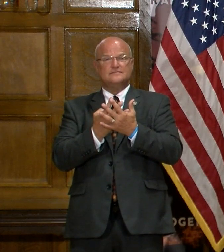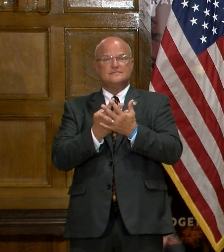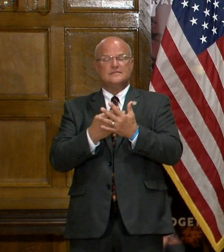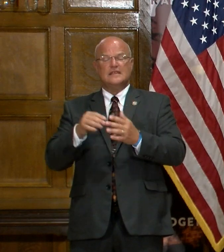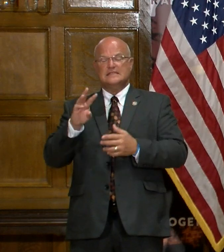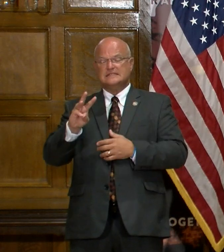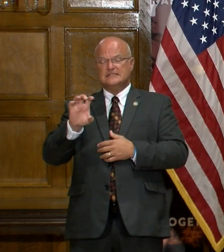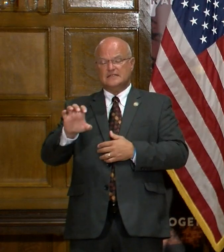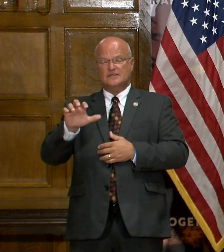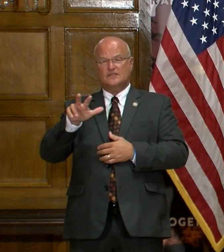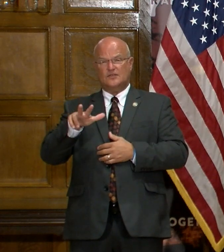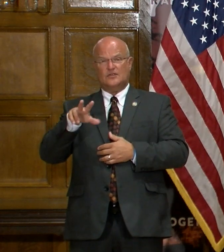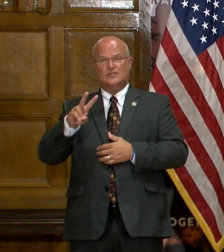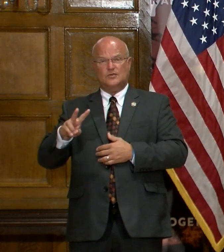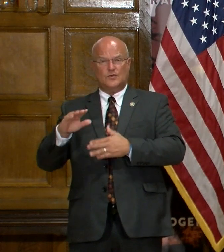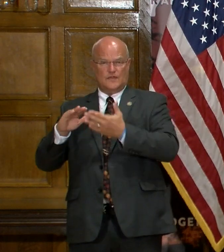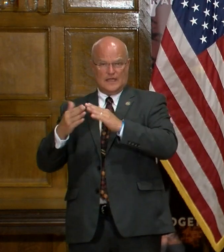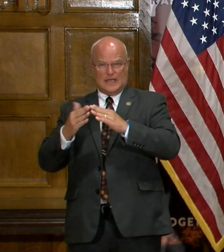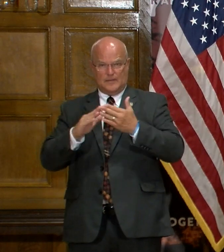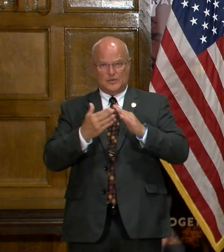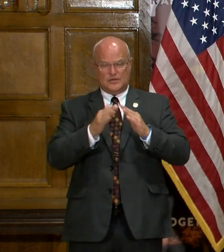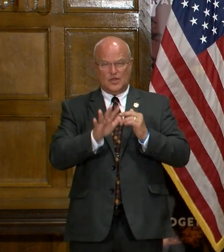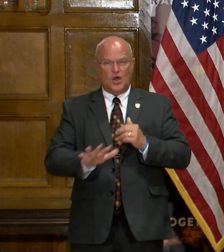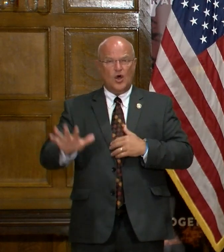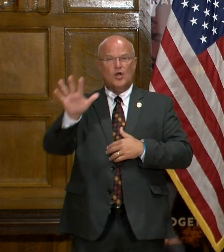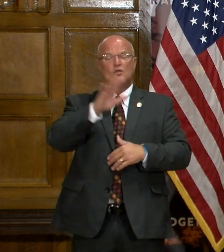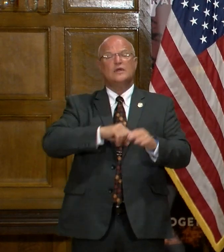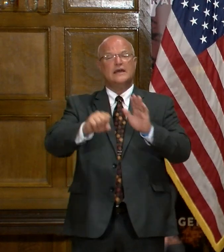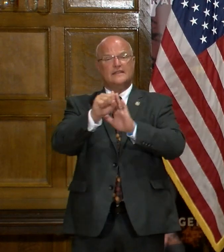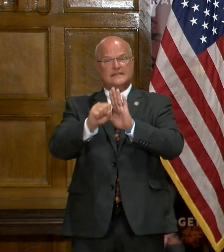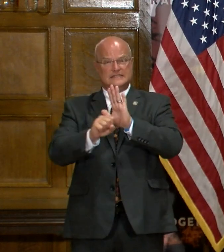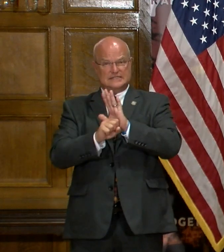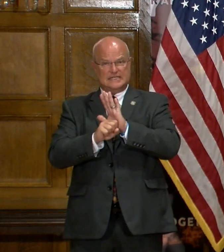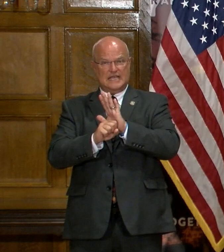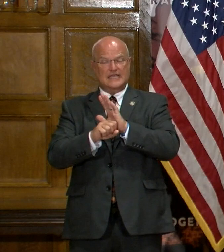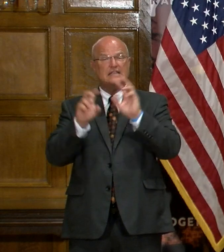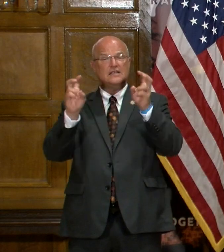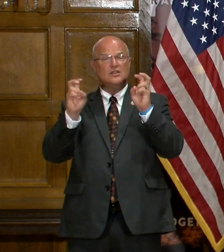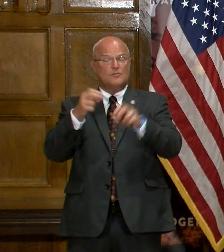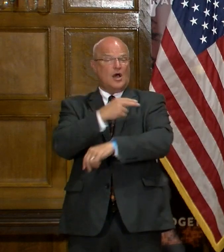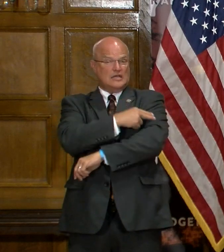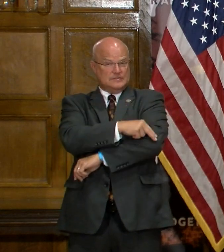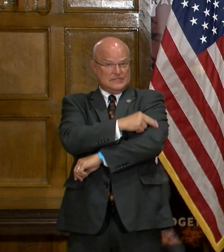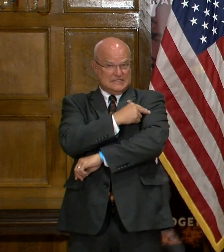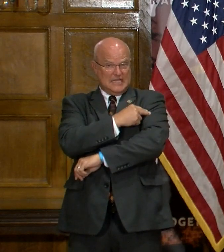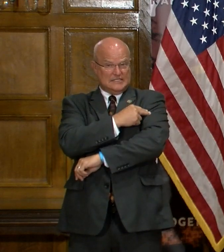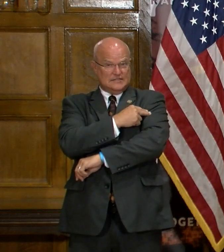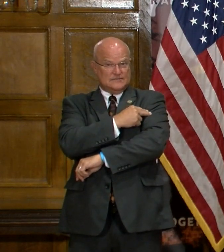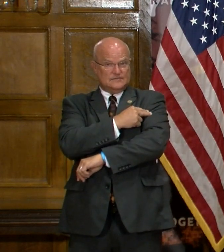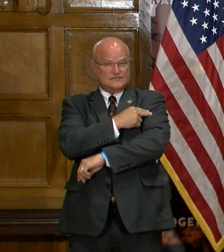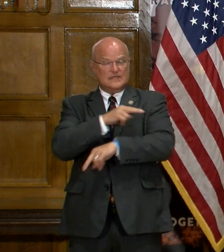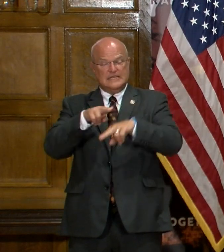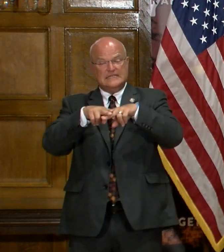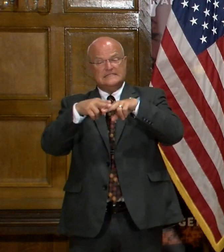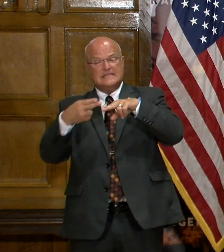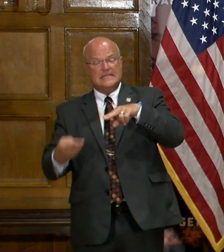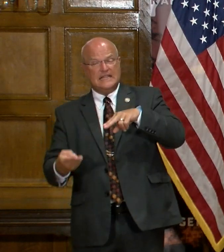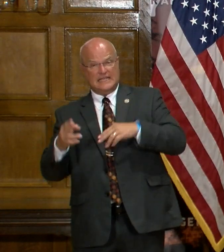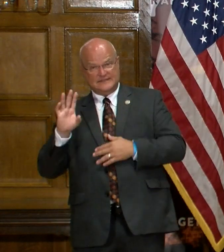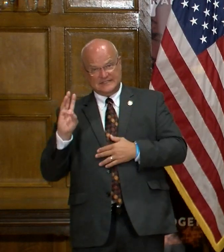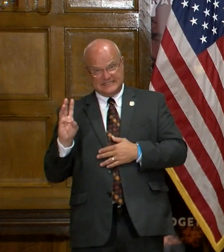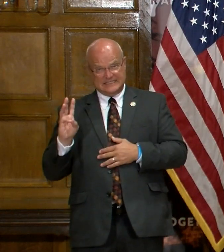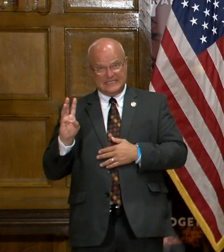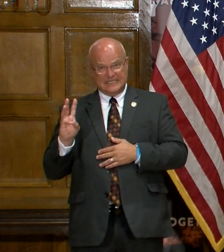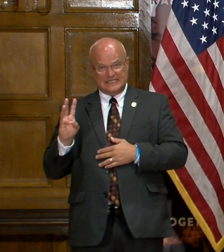and 632 have been in the community across the state. In terms of hospitalizations, we've had a decline of